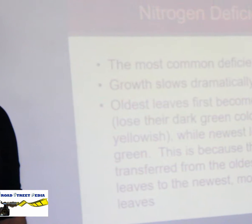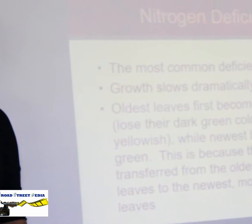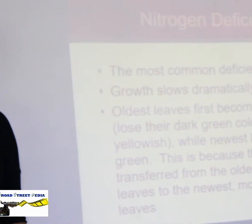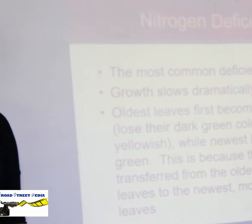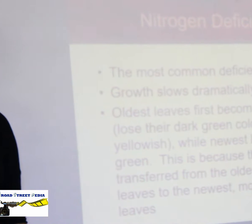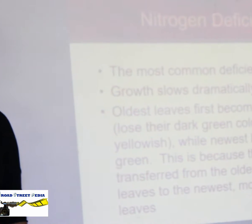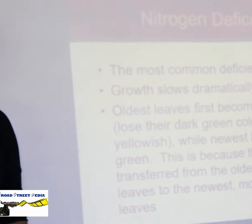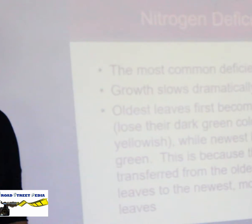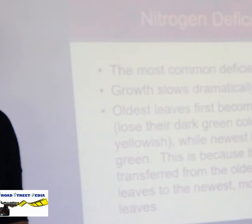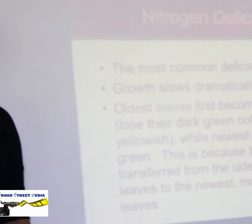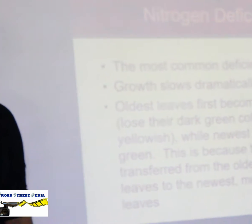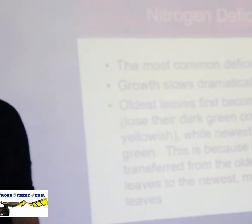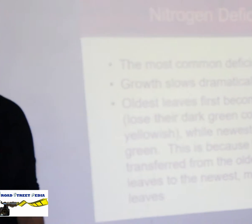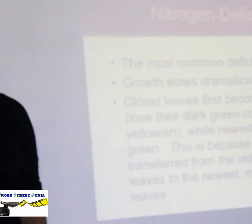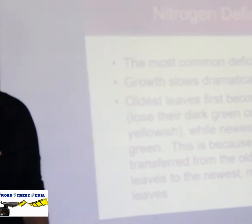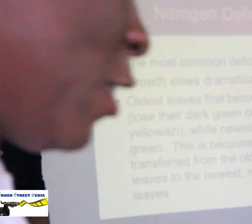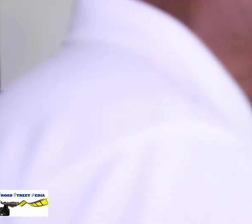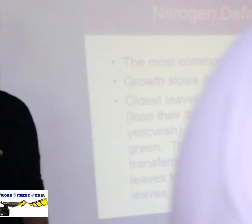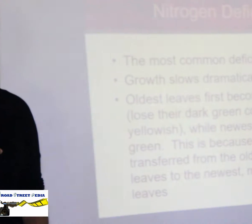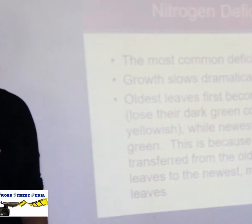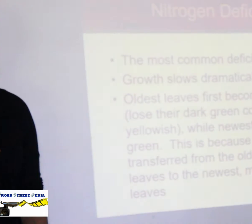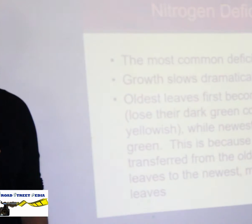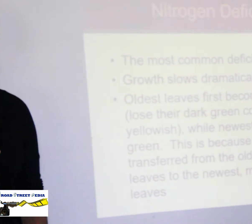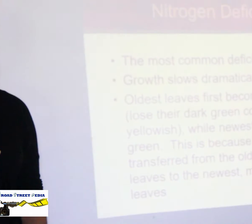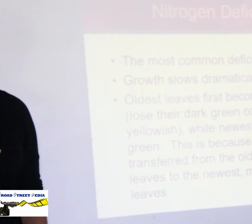Yeah, I didn't look over it as